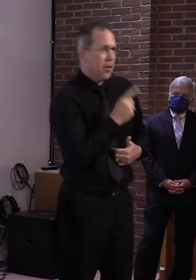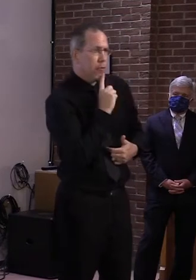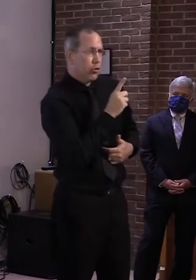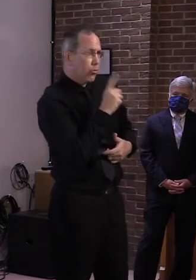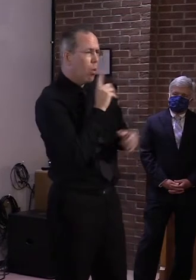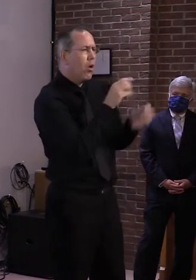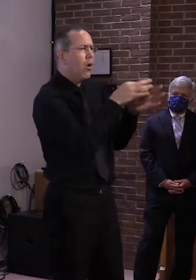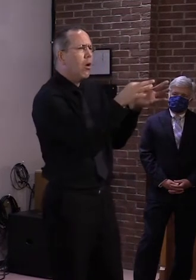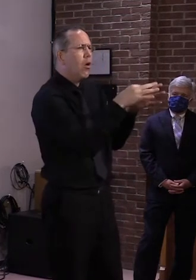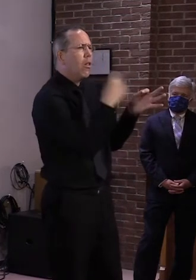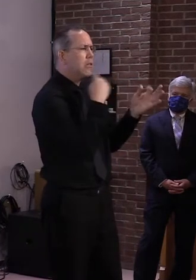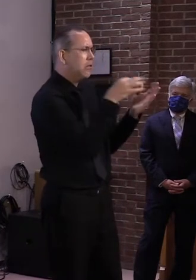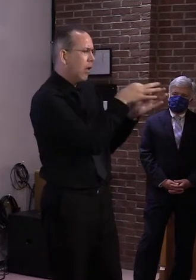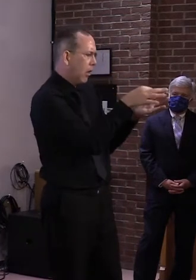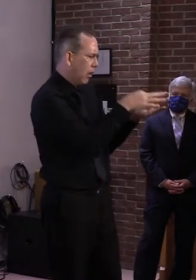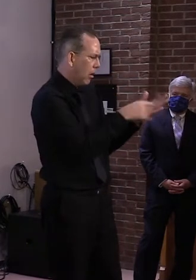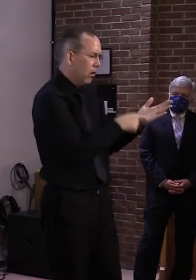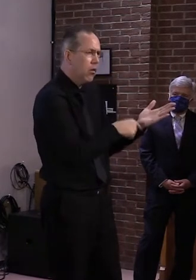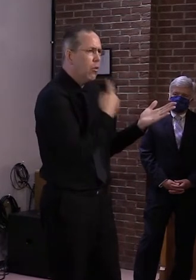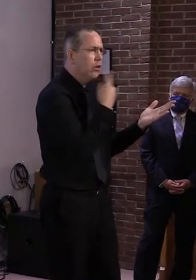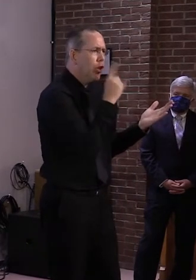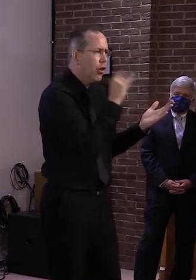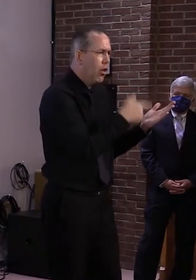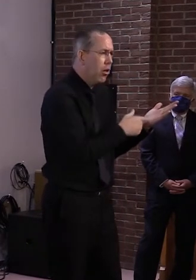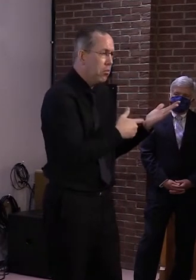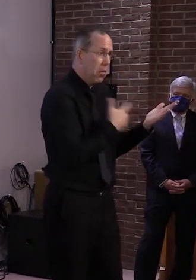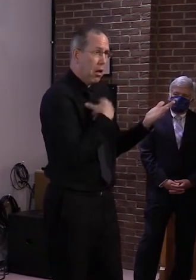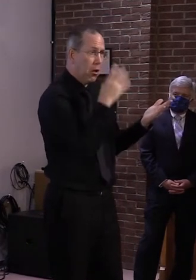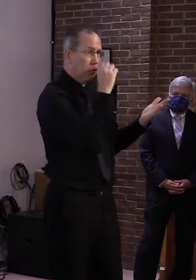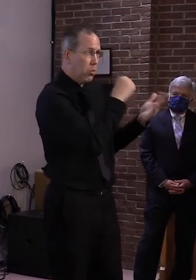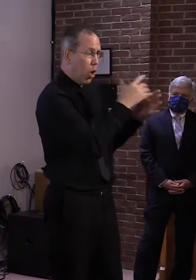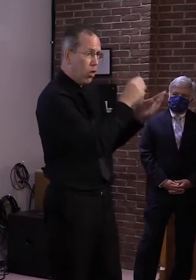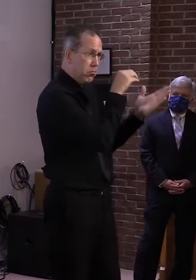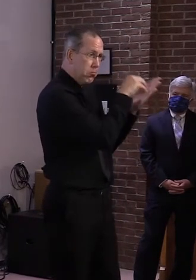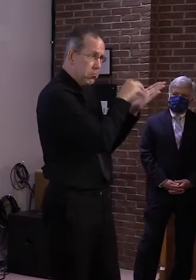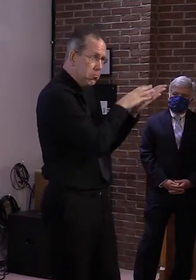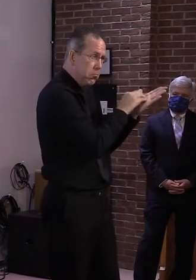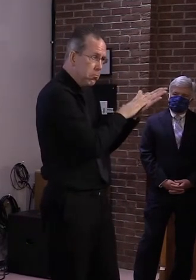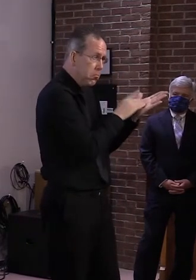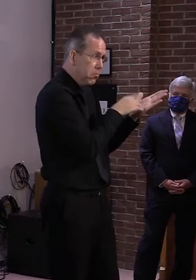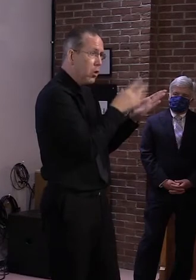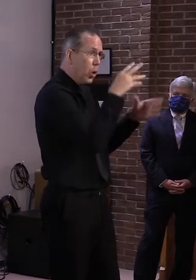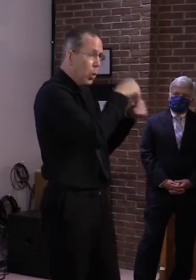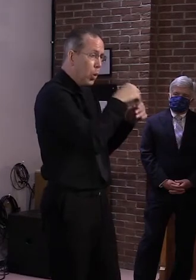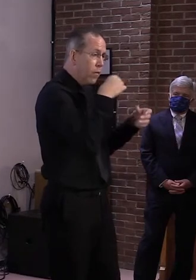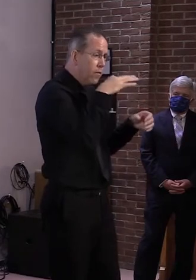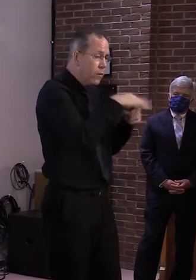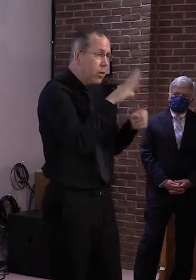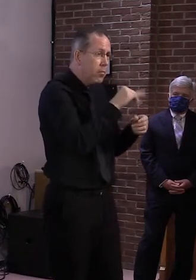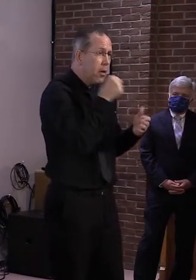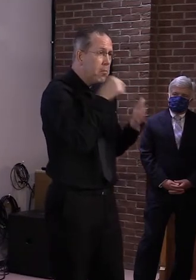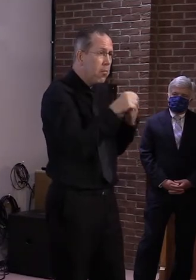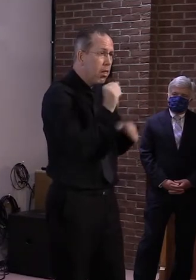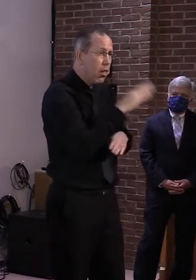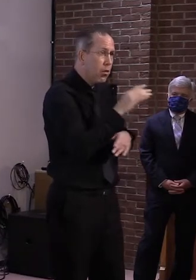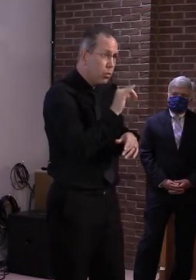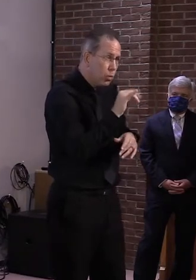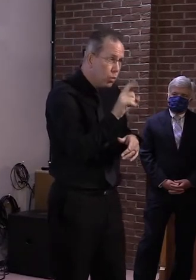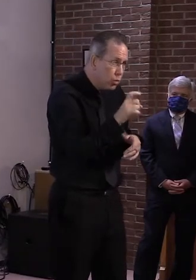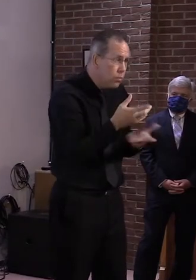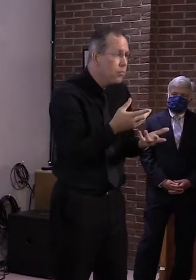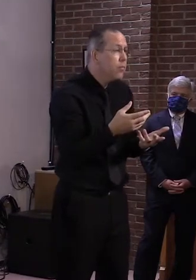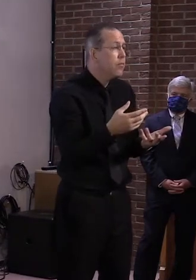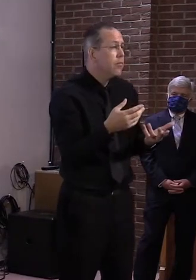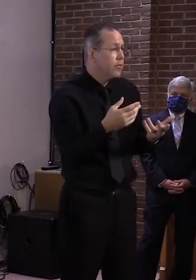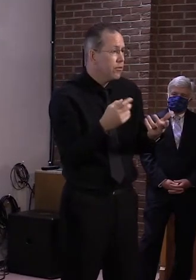assuming that he's implemented the vote by mail for the November election, but I don't think he had ever intended to